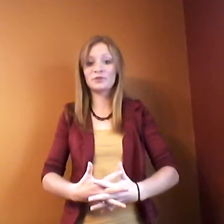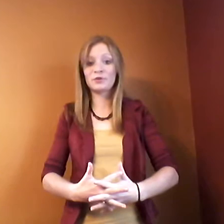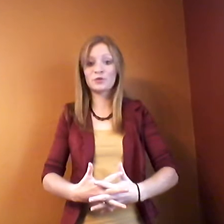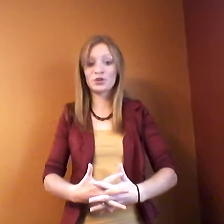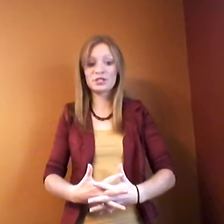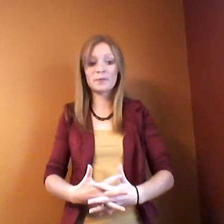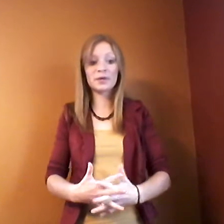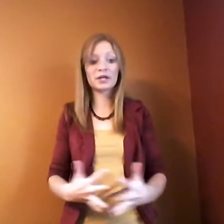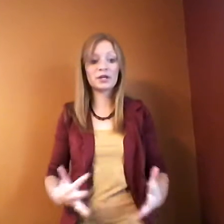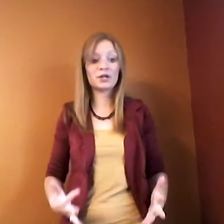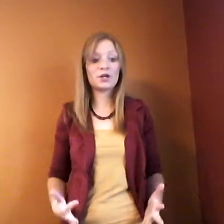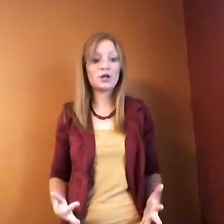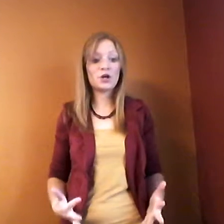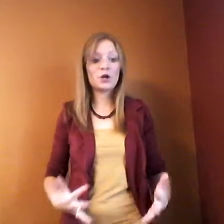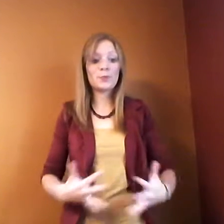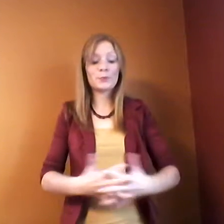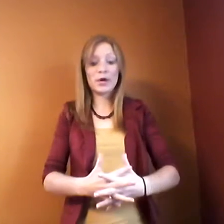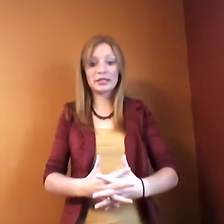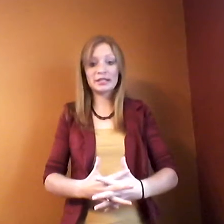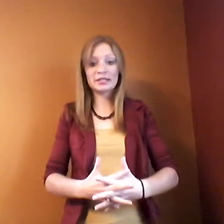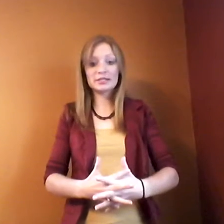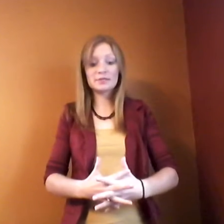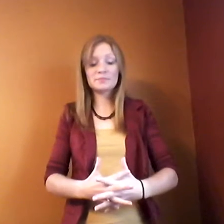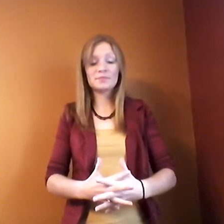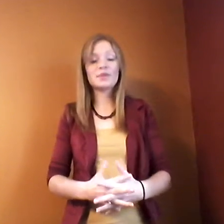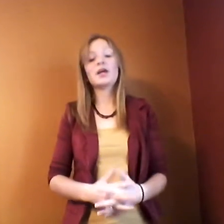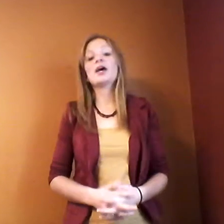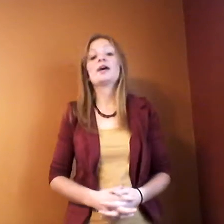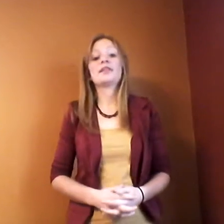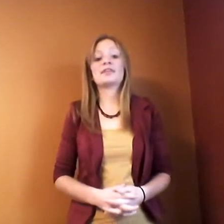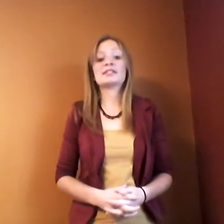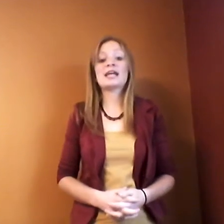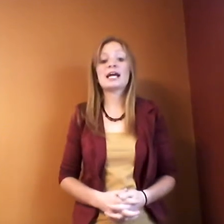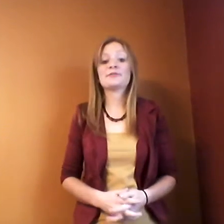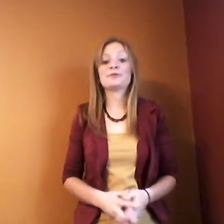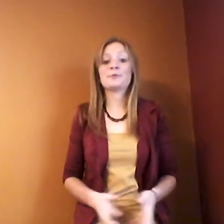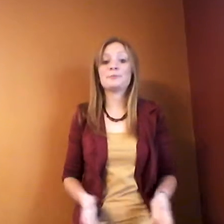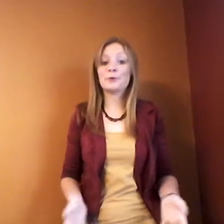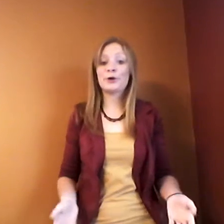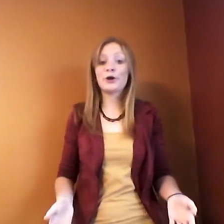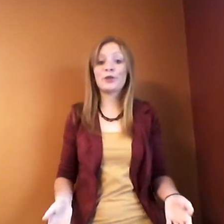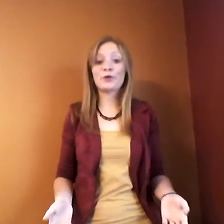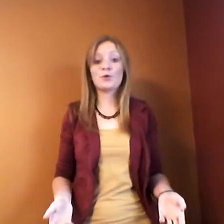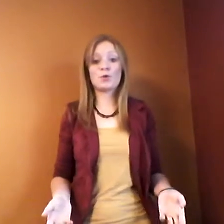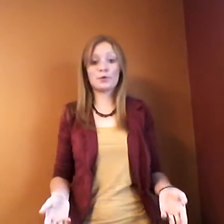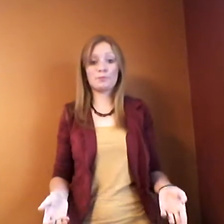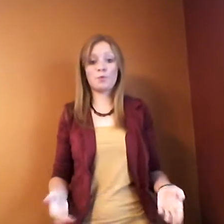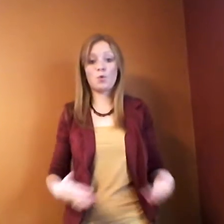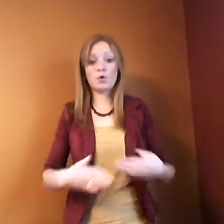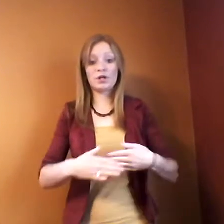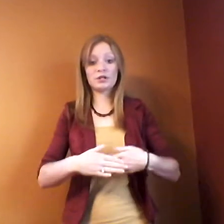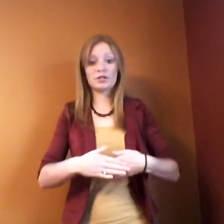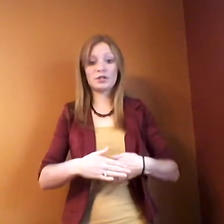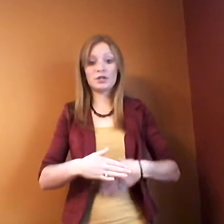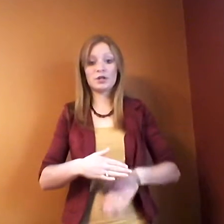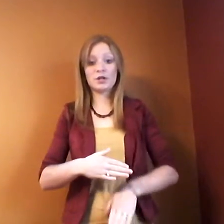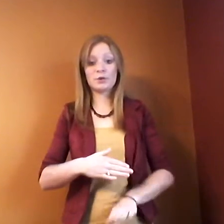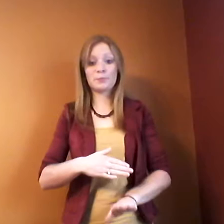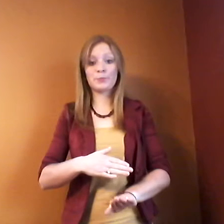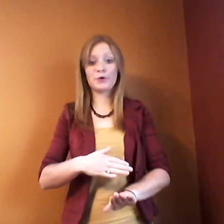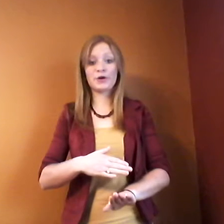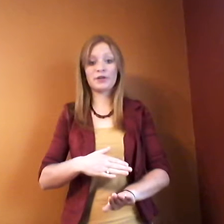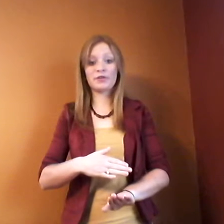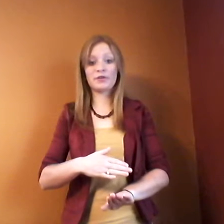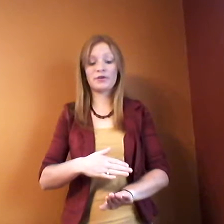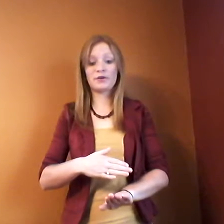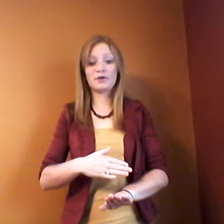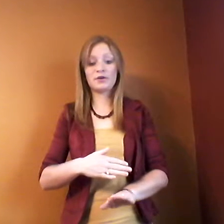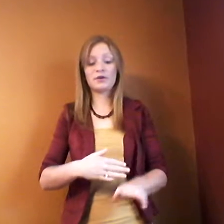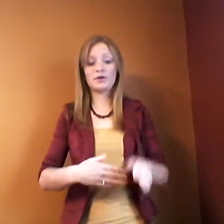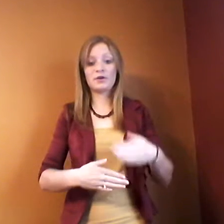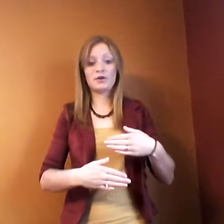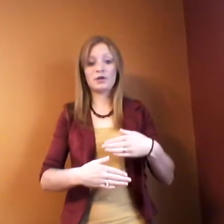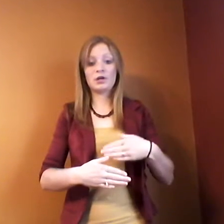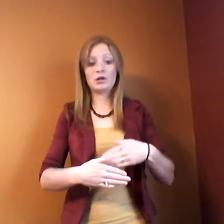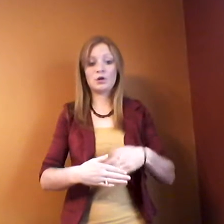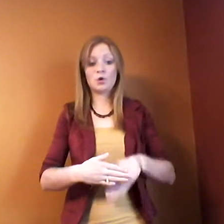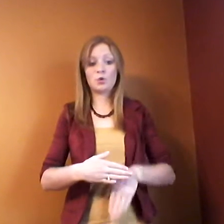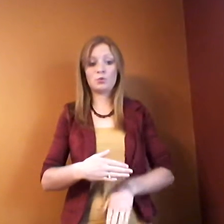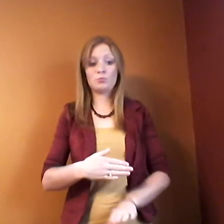your stomach. Pregnant. The sign for birth or born. Birth or